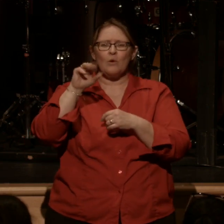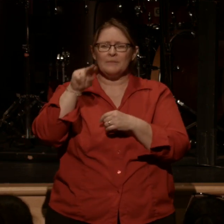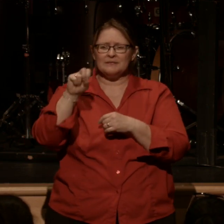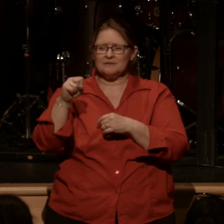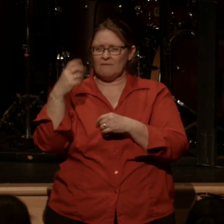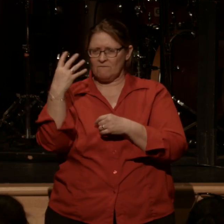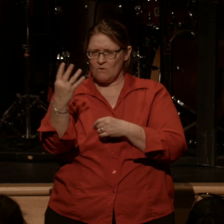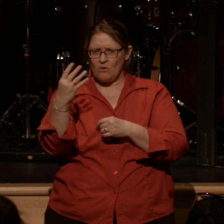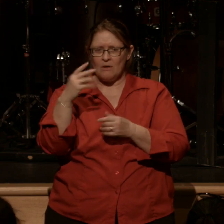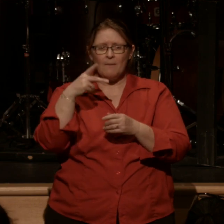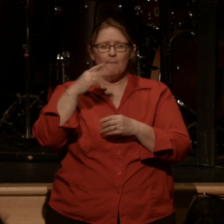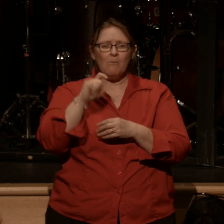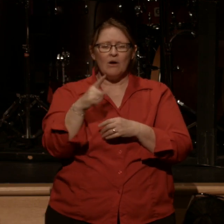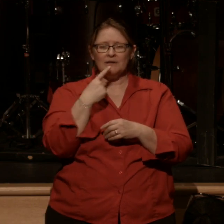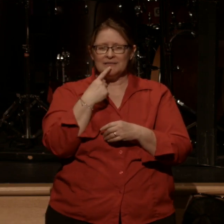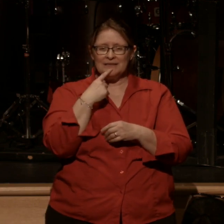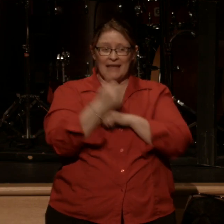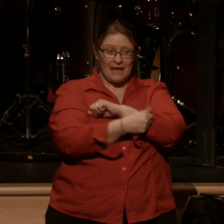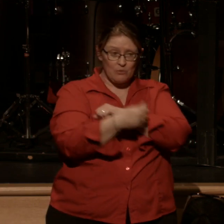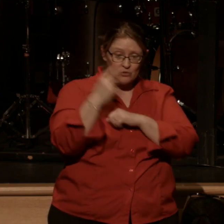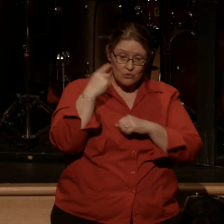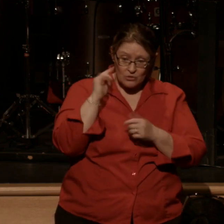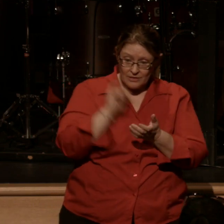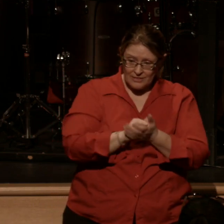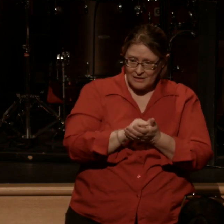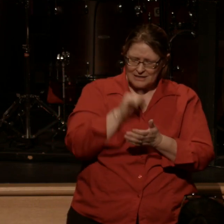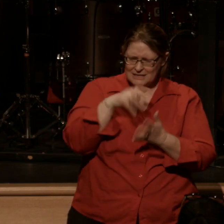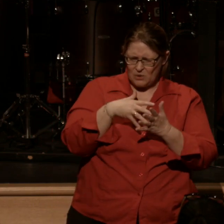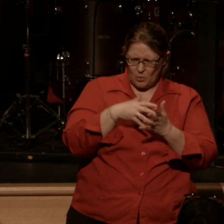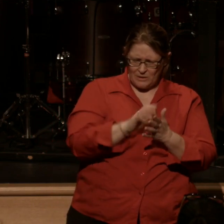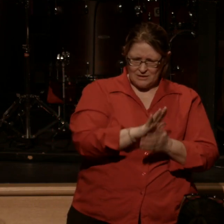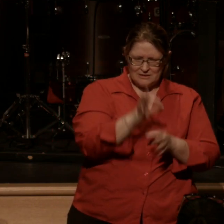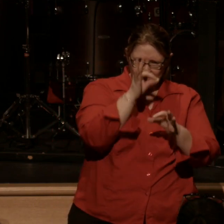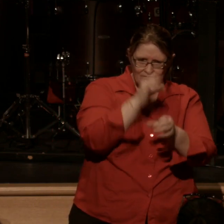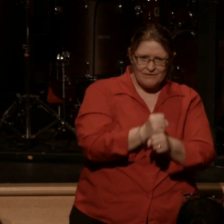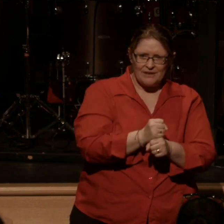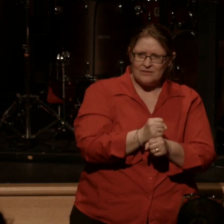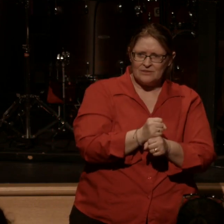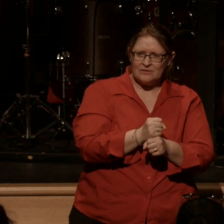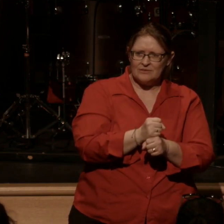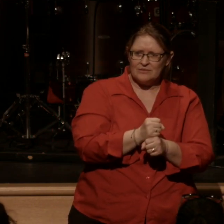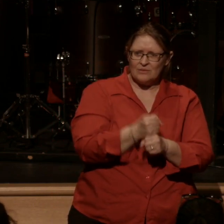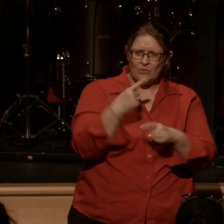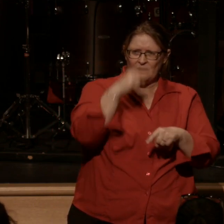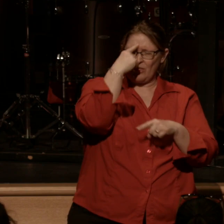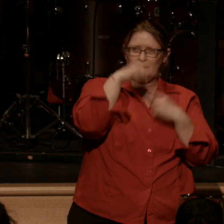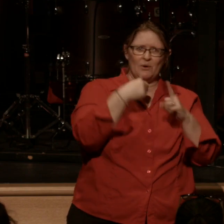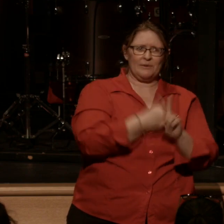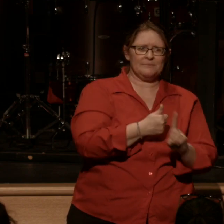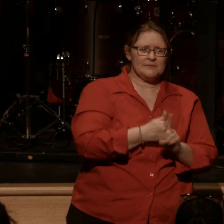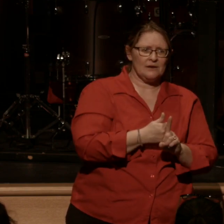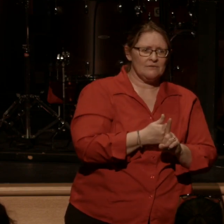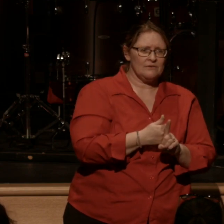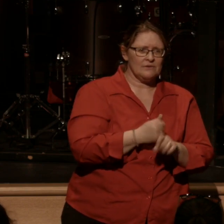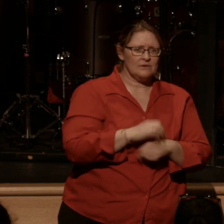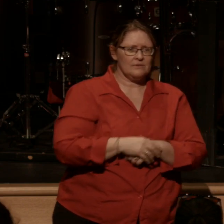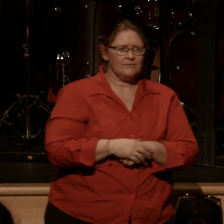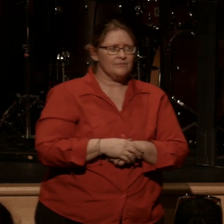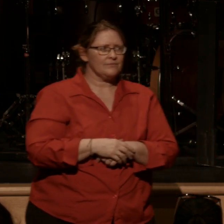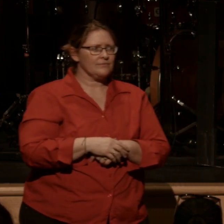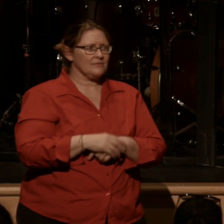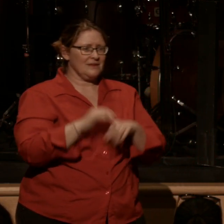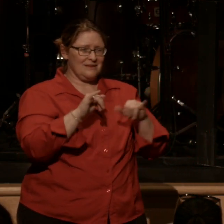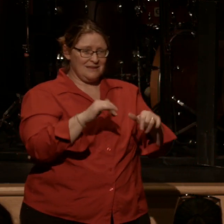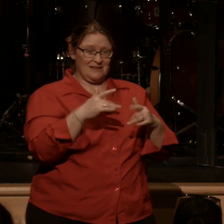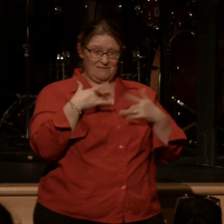4, Paul said this: when Abraham heard this, he did not weaken in the faith when he considered his own body. Look at this, which was as good